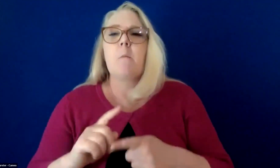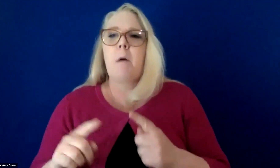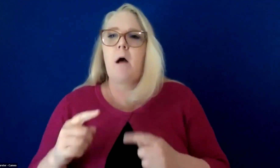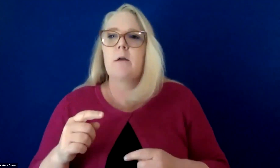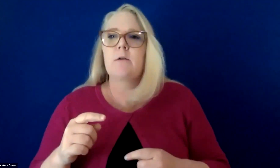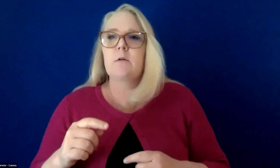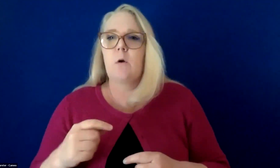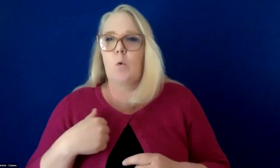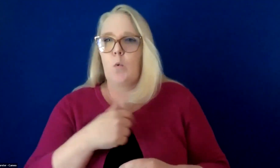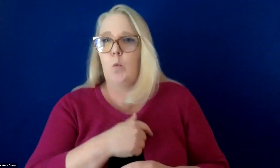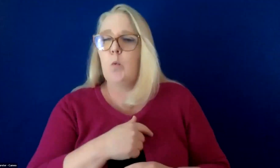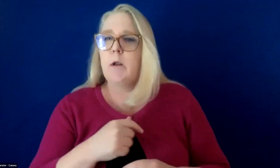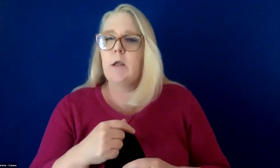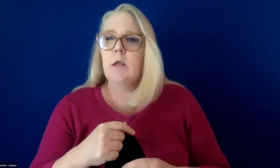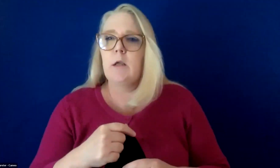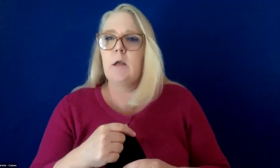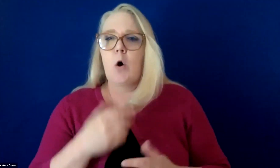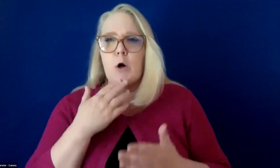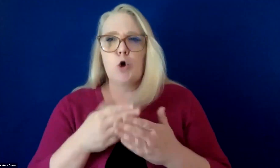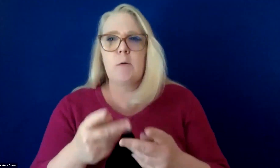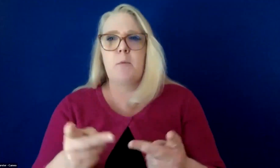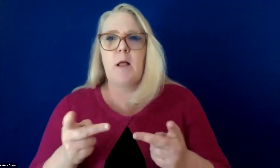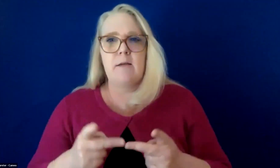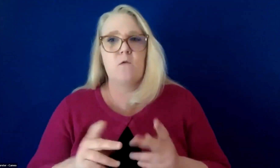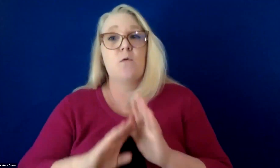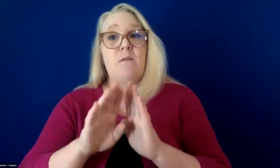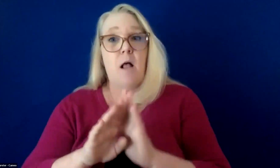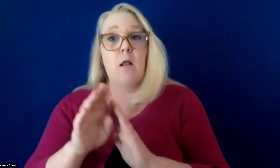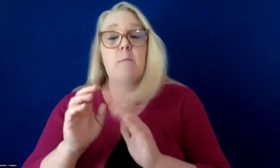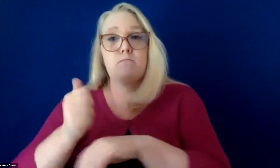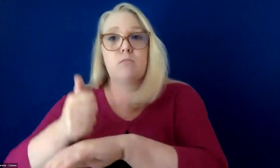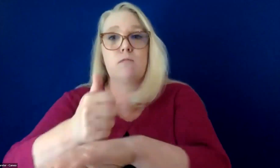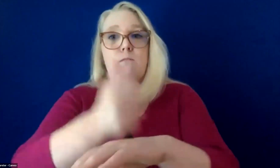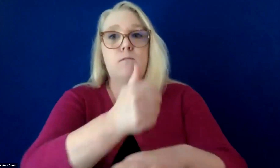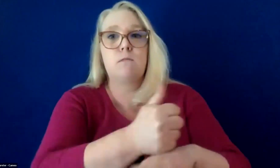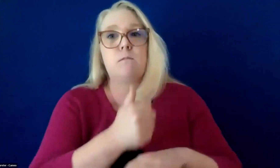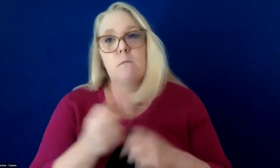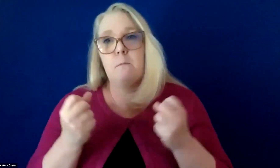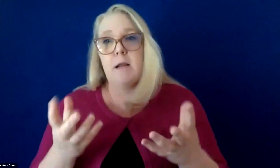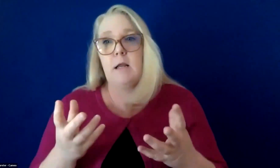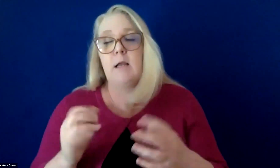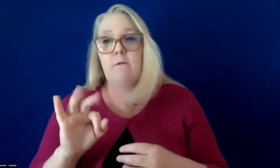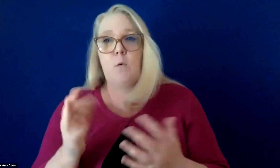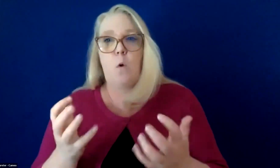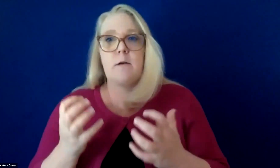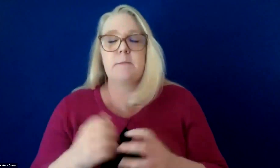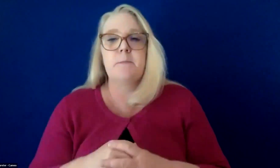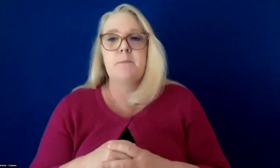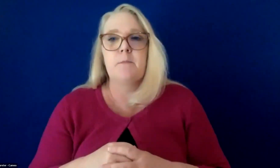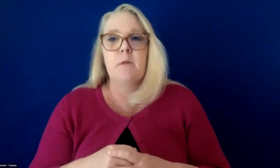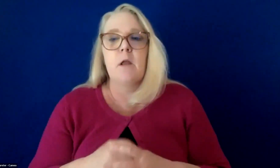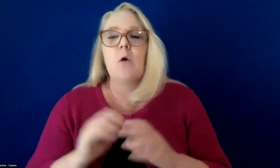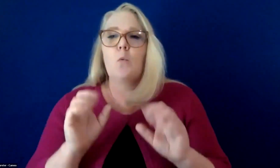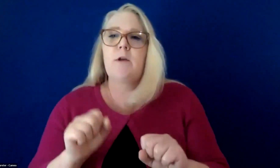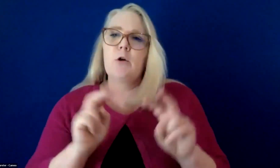well situated at our regional center to develop a whole lot of these if we want to. I don't think it would not take us long to take a look at